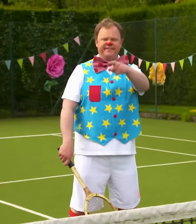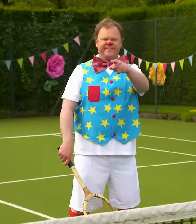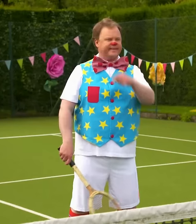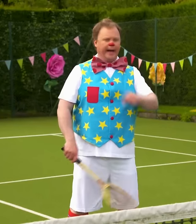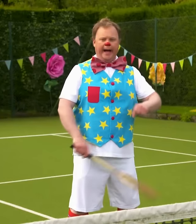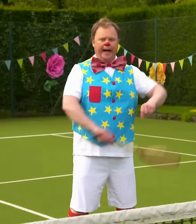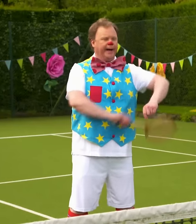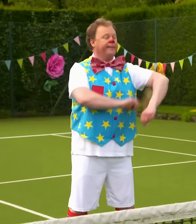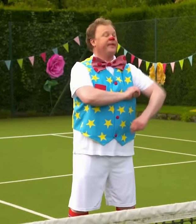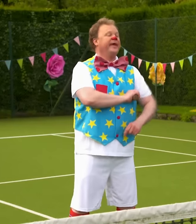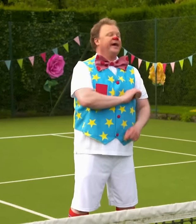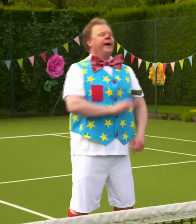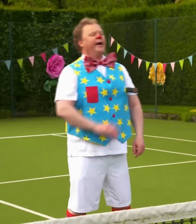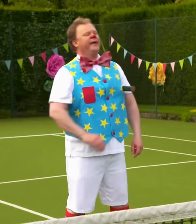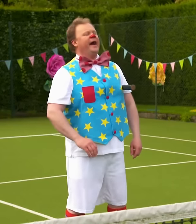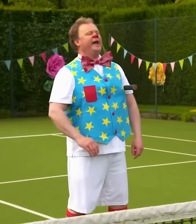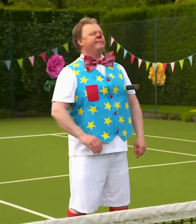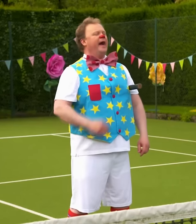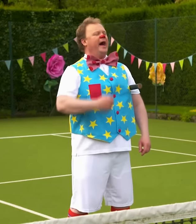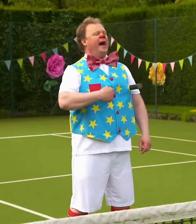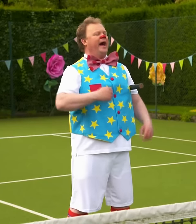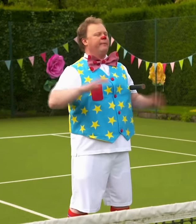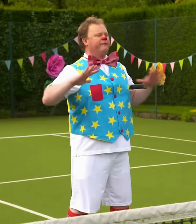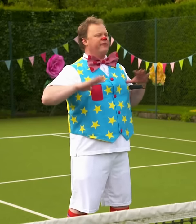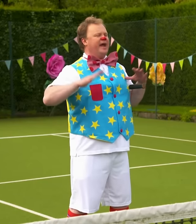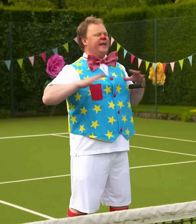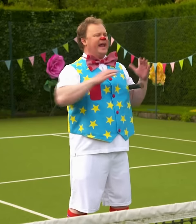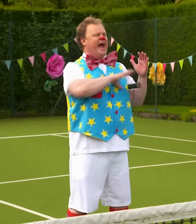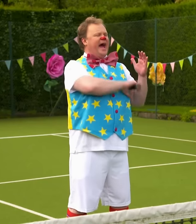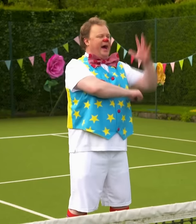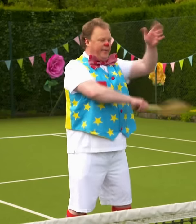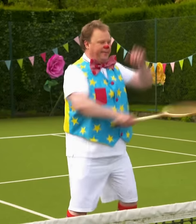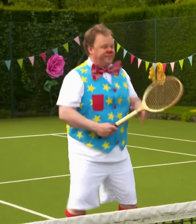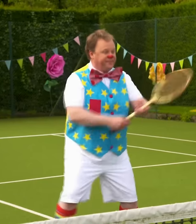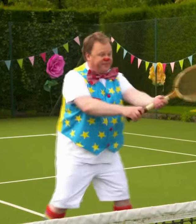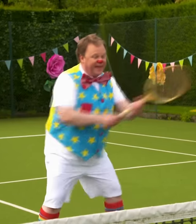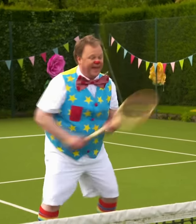just... All right, I'm ready now.